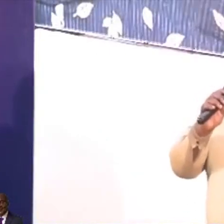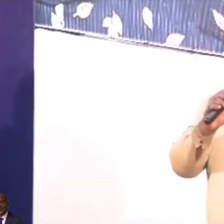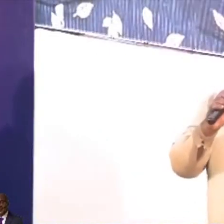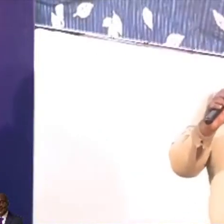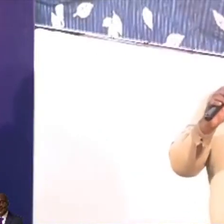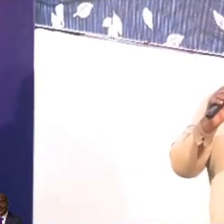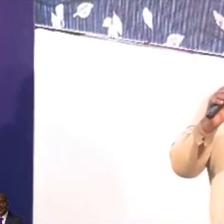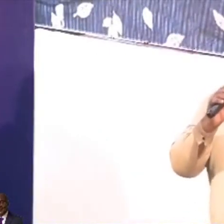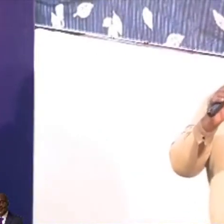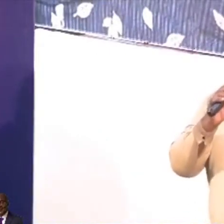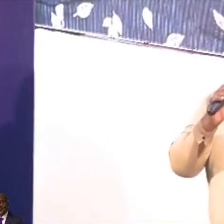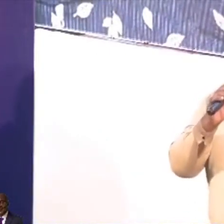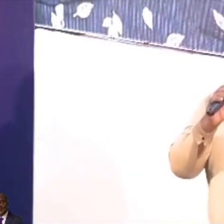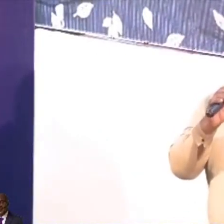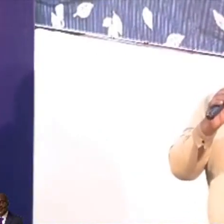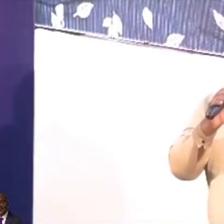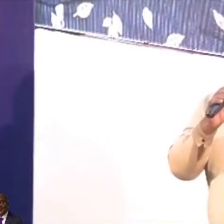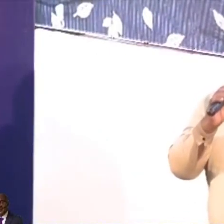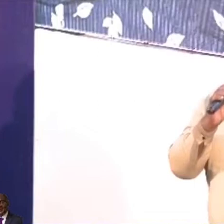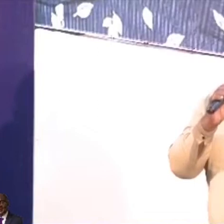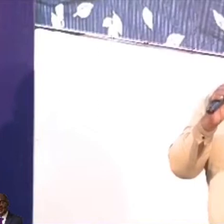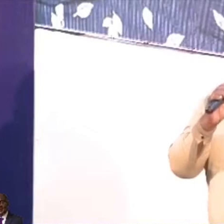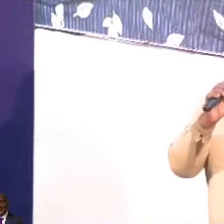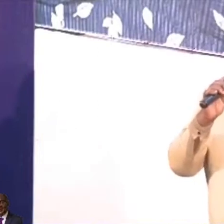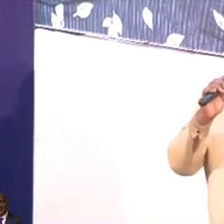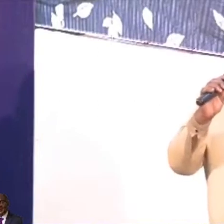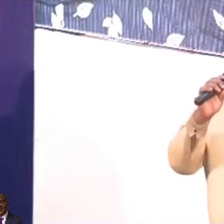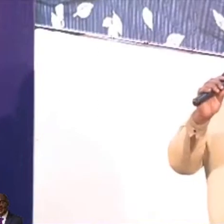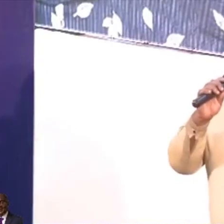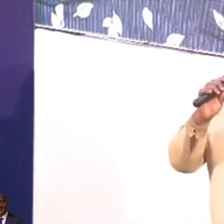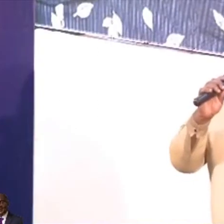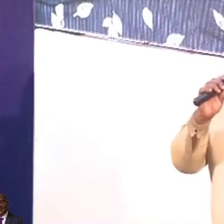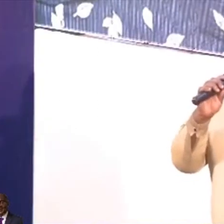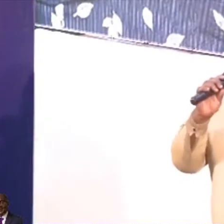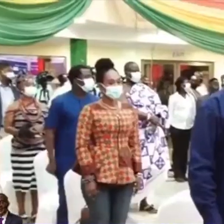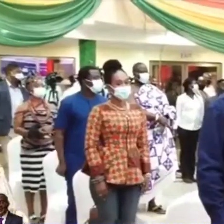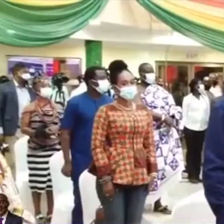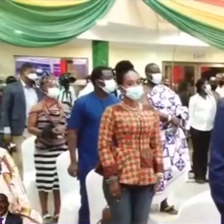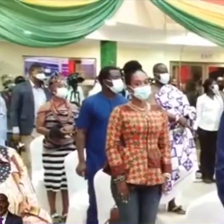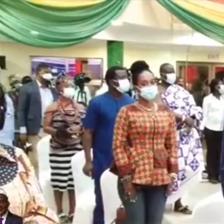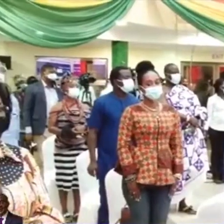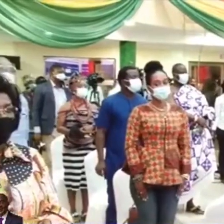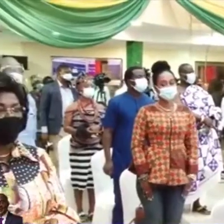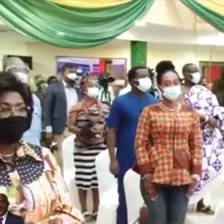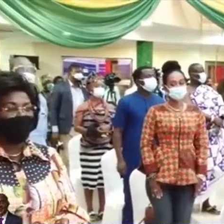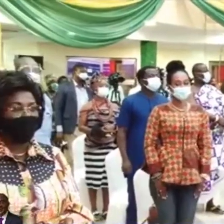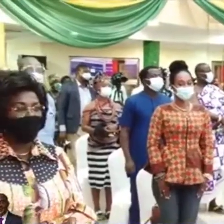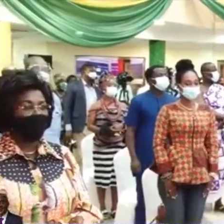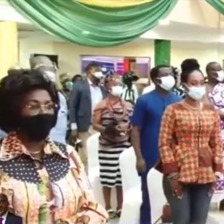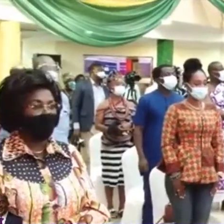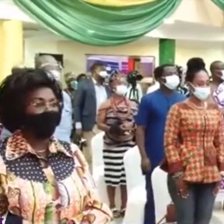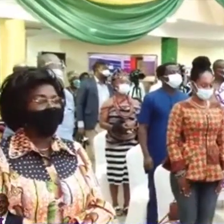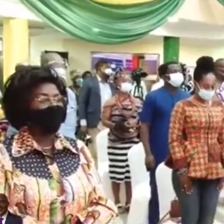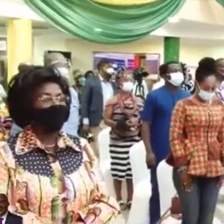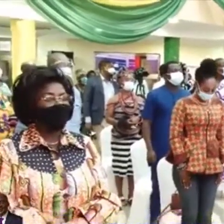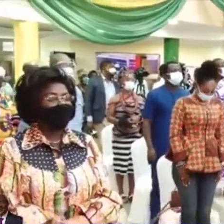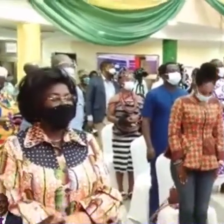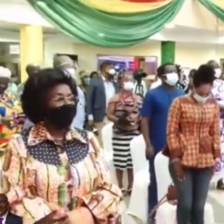pranetre, somanu seriye yo, somanu seriye